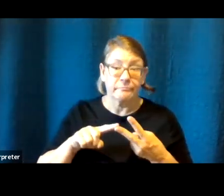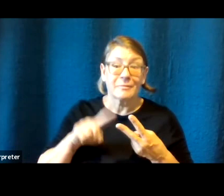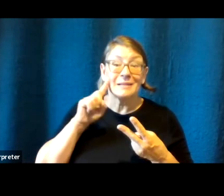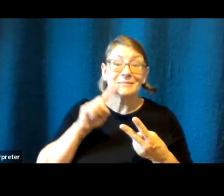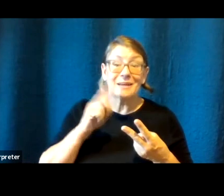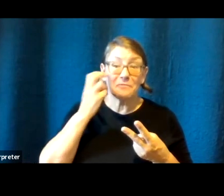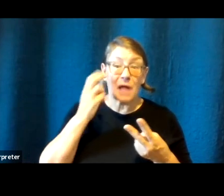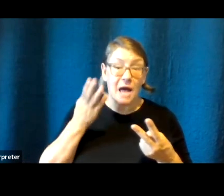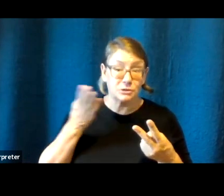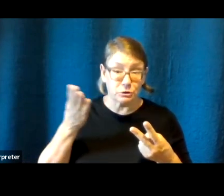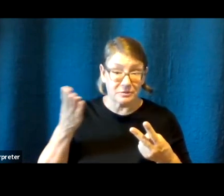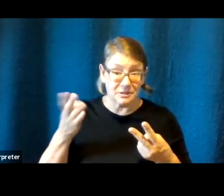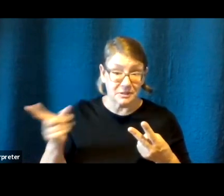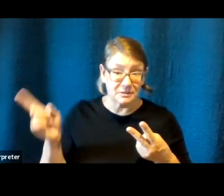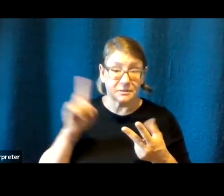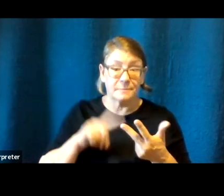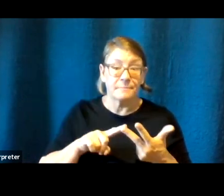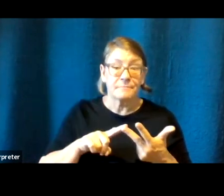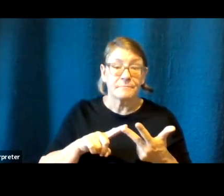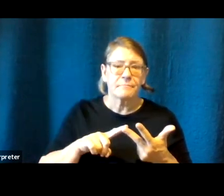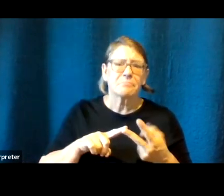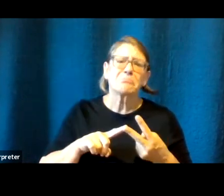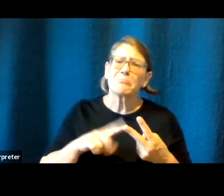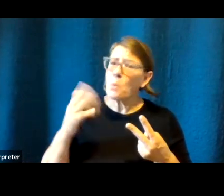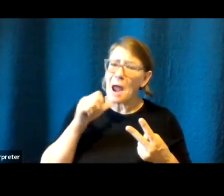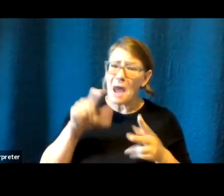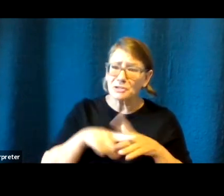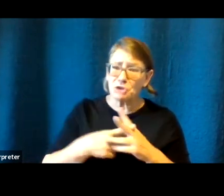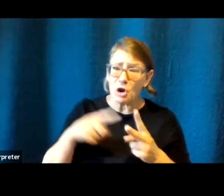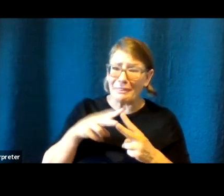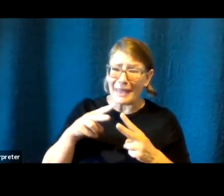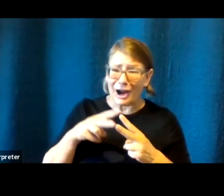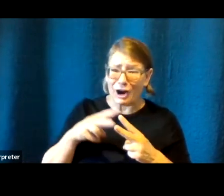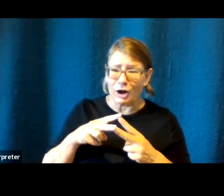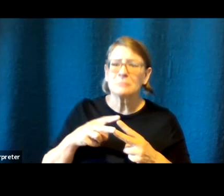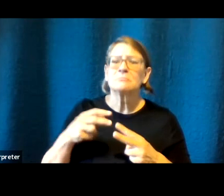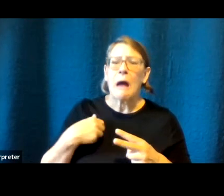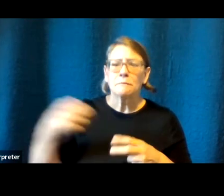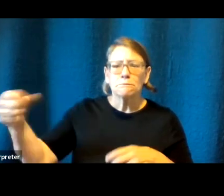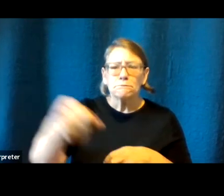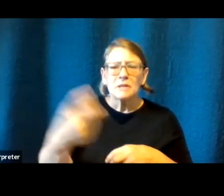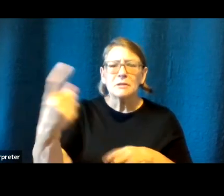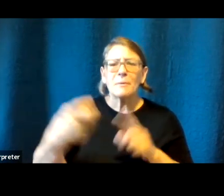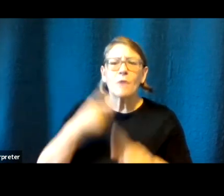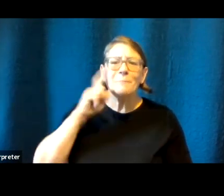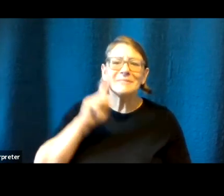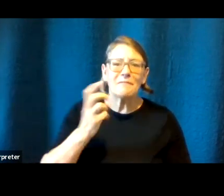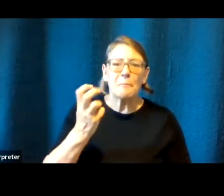deaf-blind services. Why don't we start there? Why don't we have someone from the deaf-blind